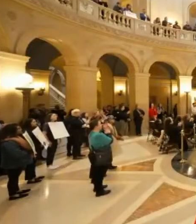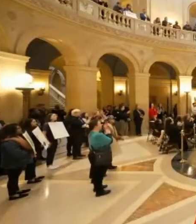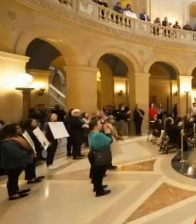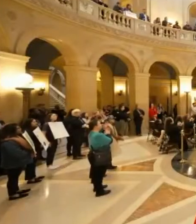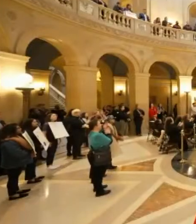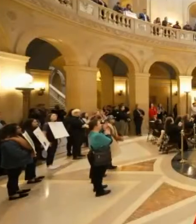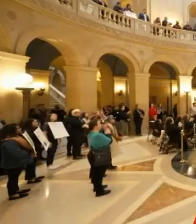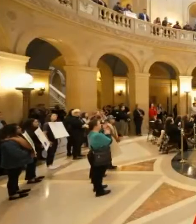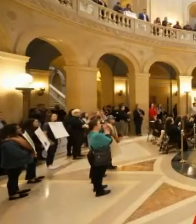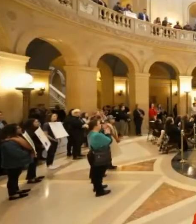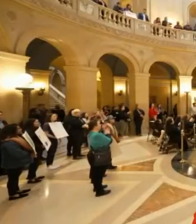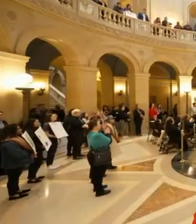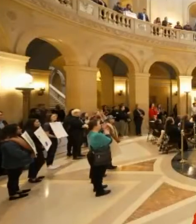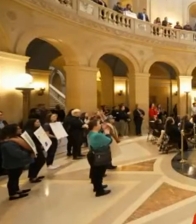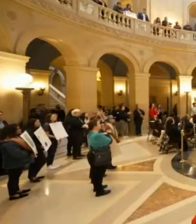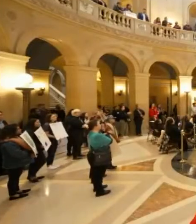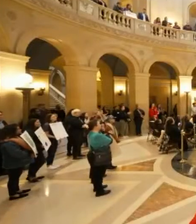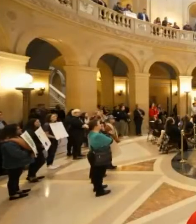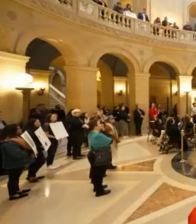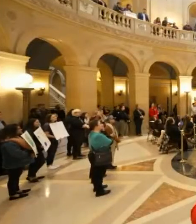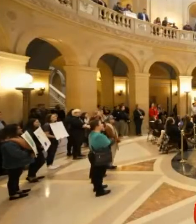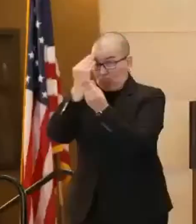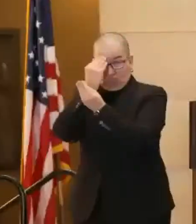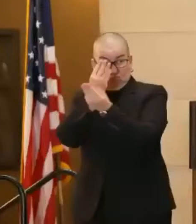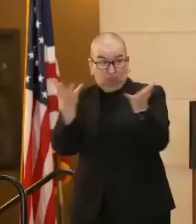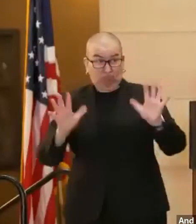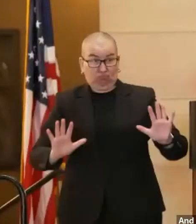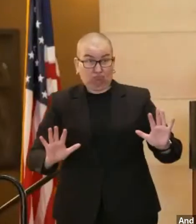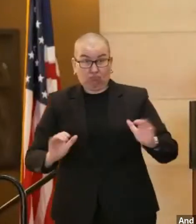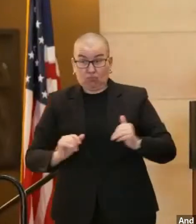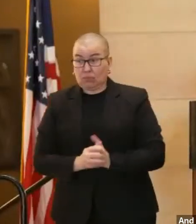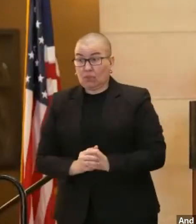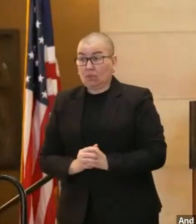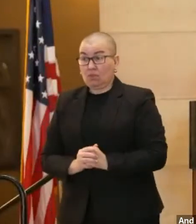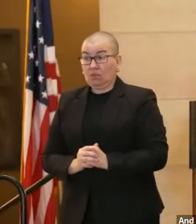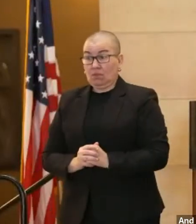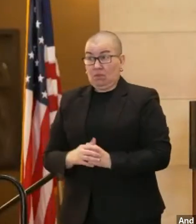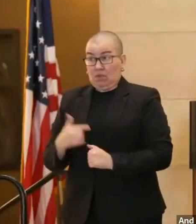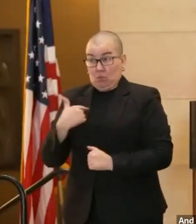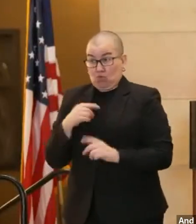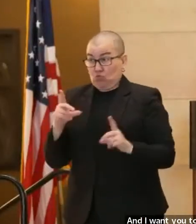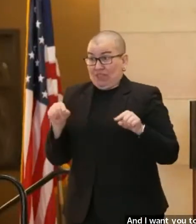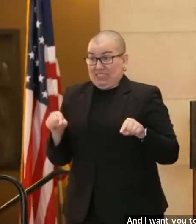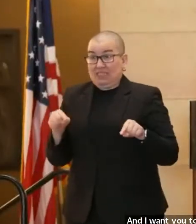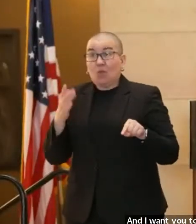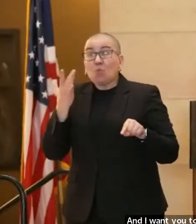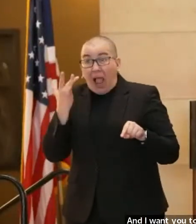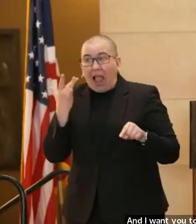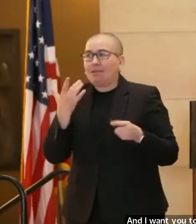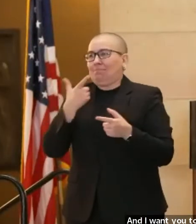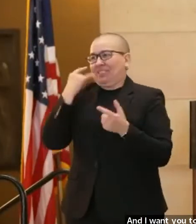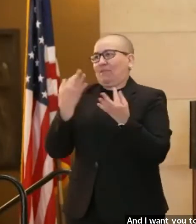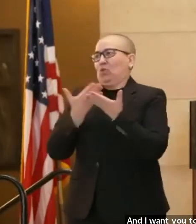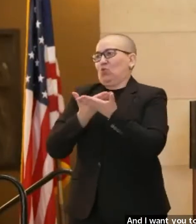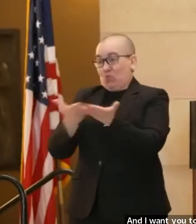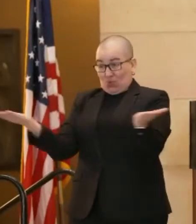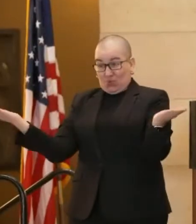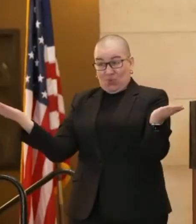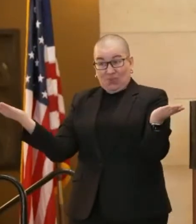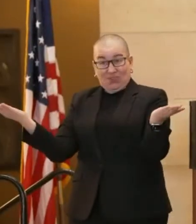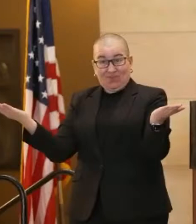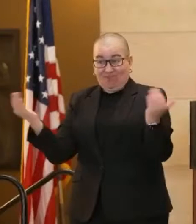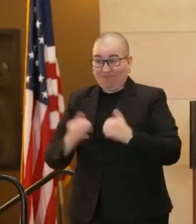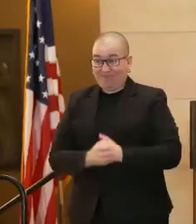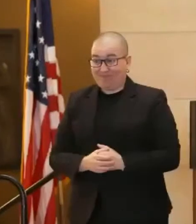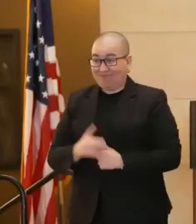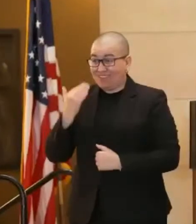And I want you to know, we did that because of the good work that you have done, and I also know that I have to look at